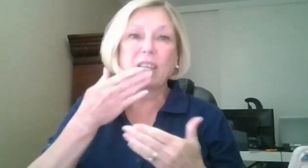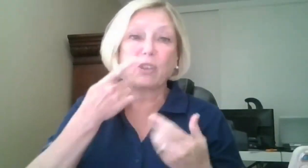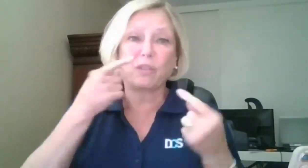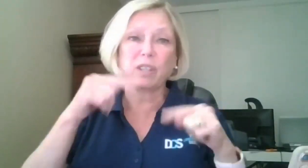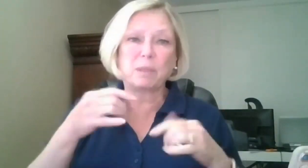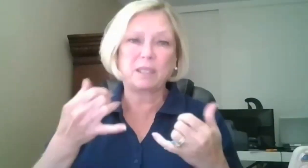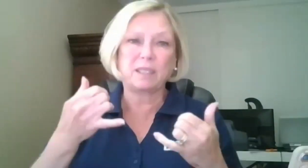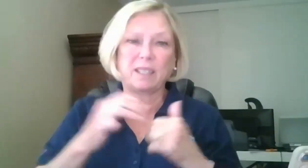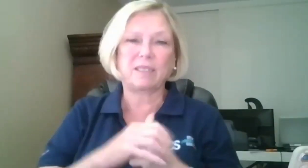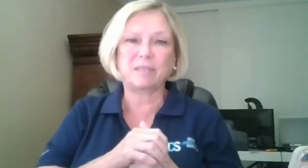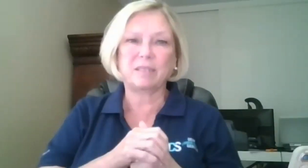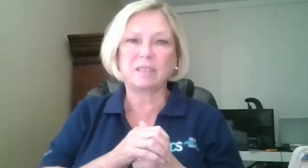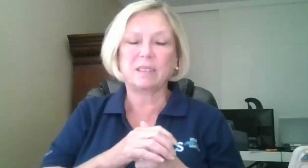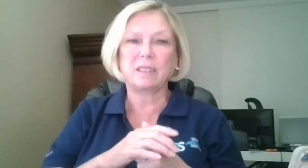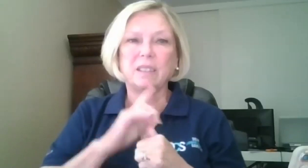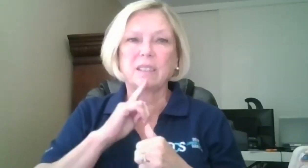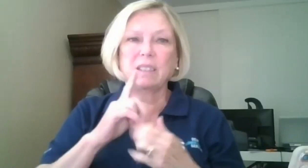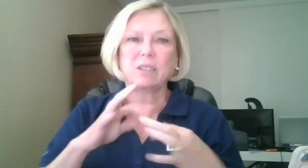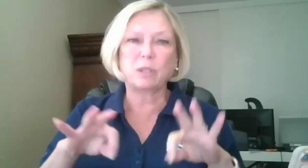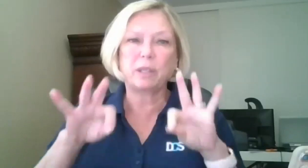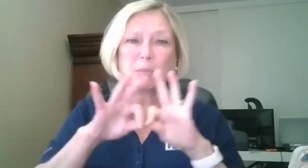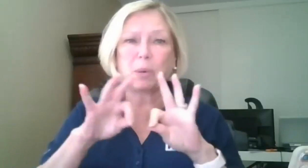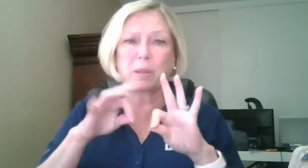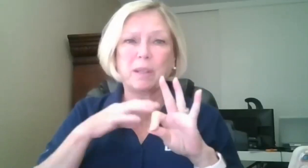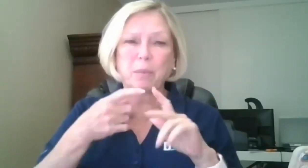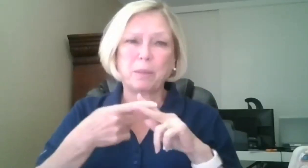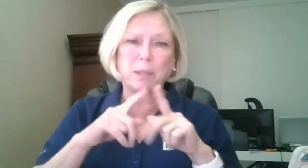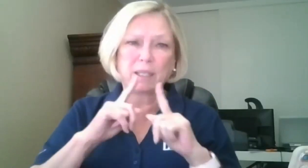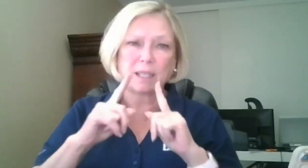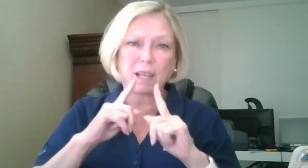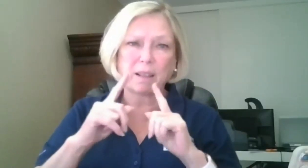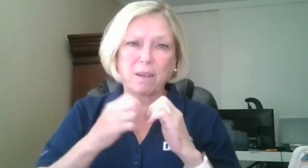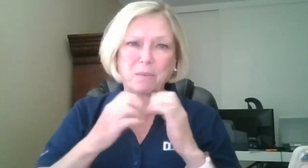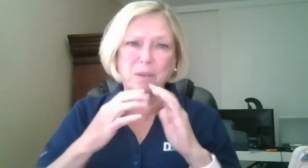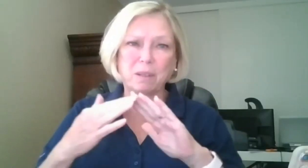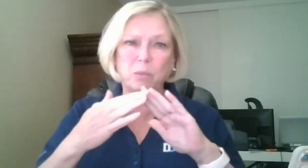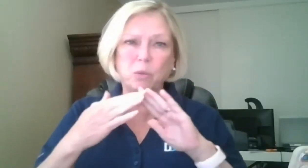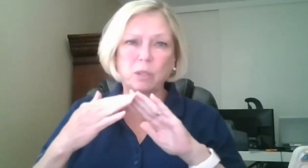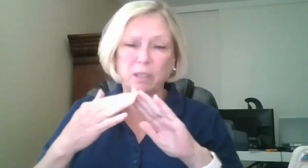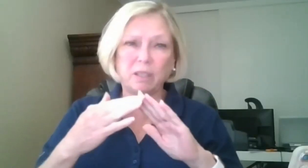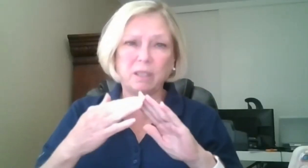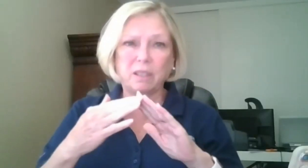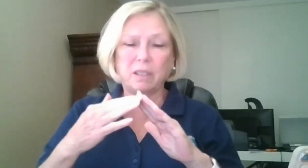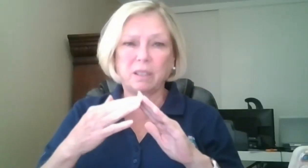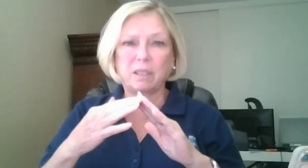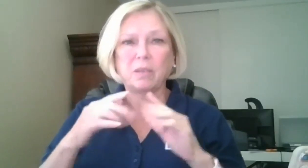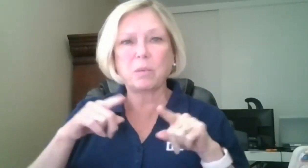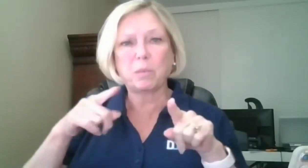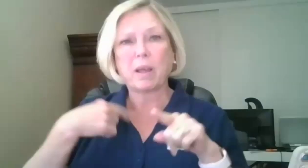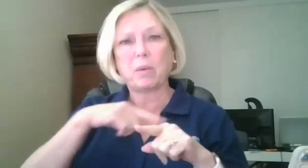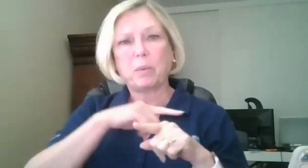Hello, and thank you so much for coming today. This is very important dialogue for our deaf